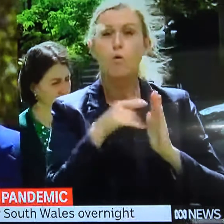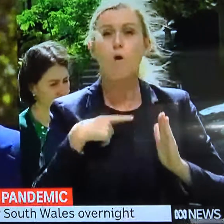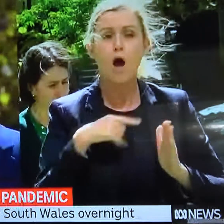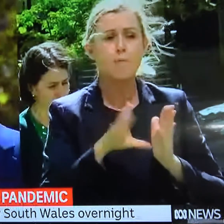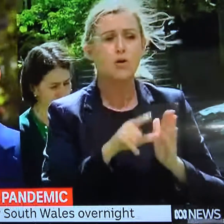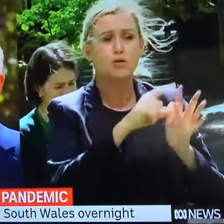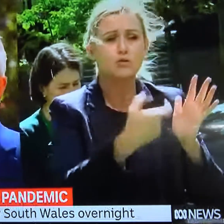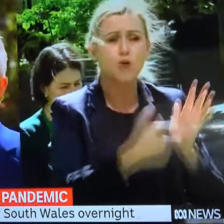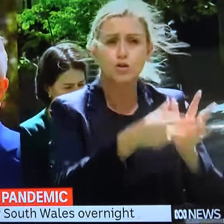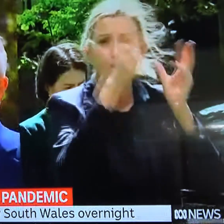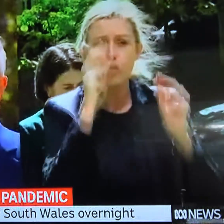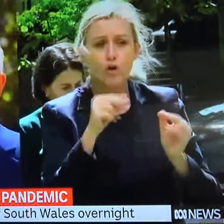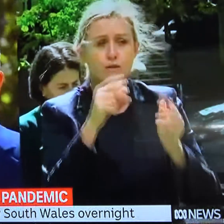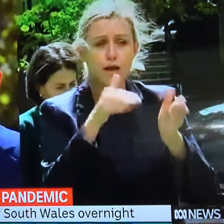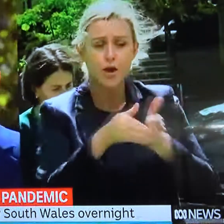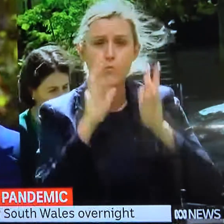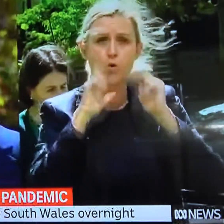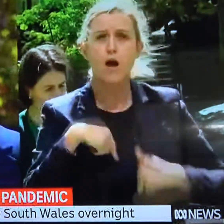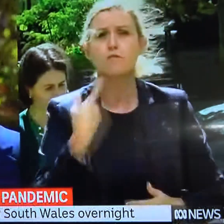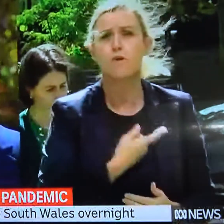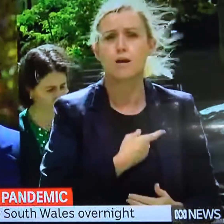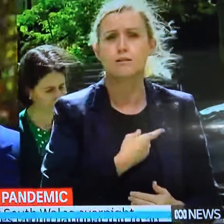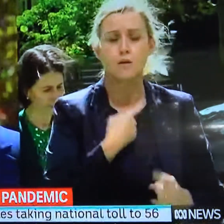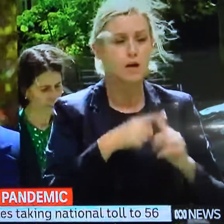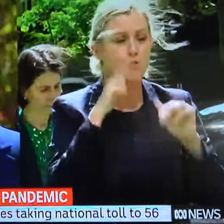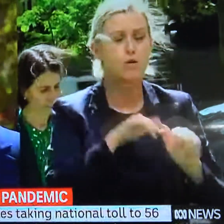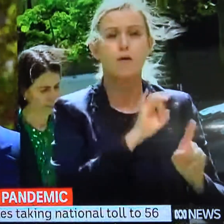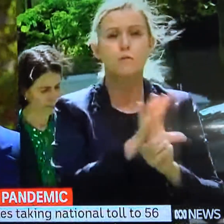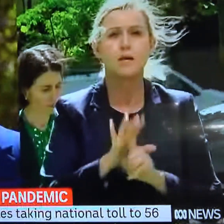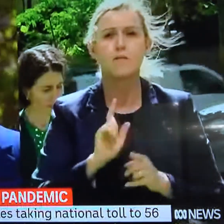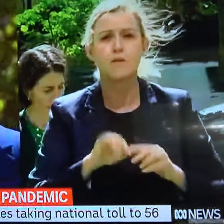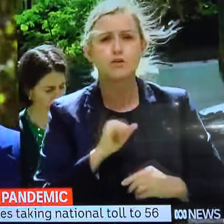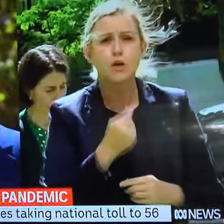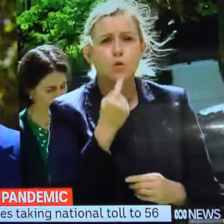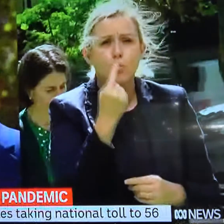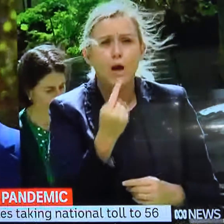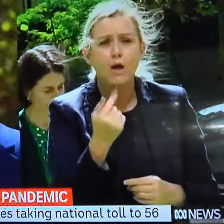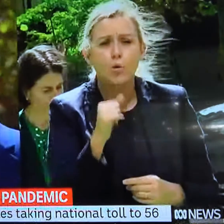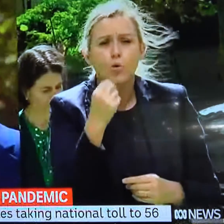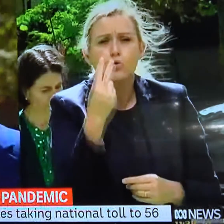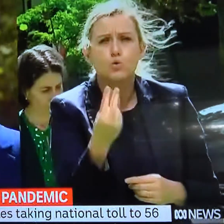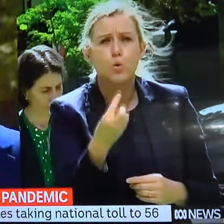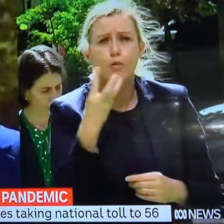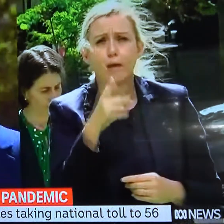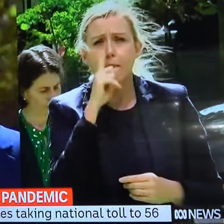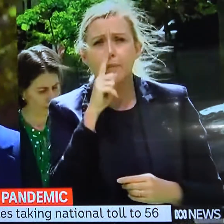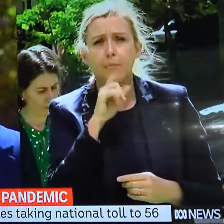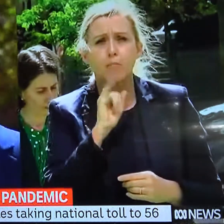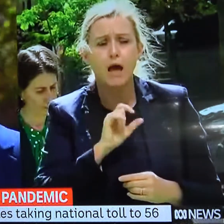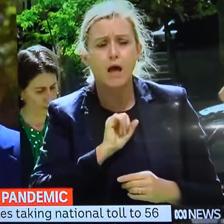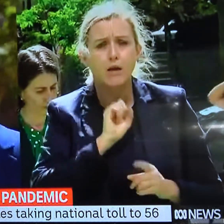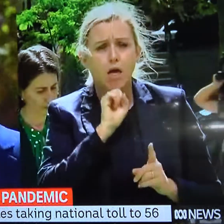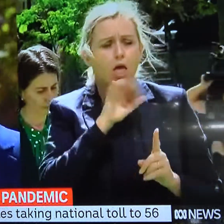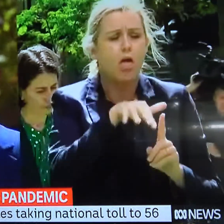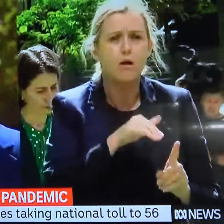all of us. They're looking after themselves and they're looking after us. So even 1, 2 or 3 people who do this is just